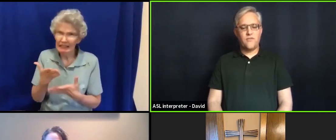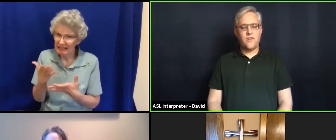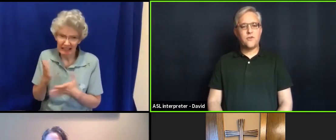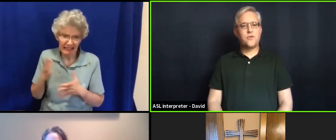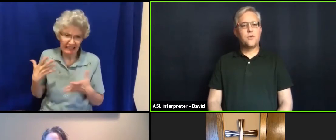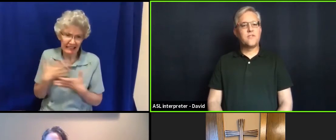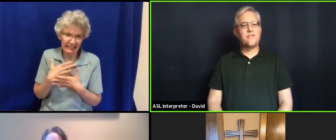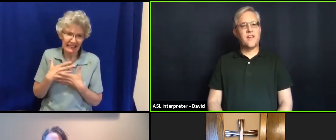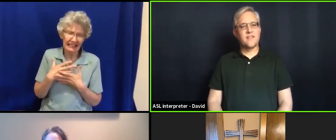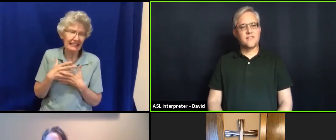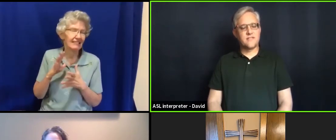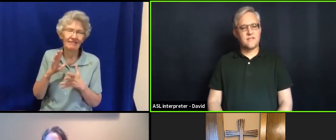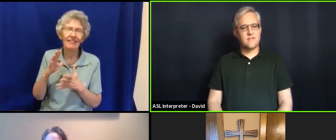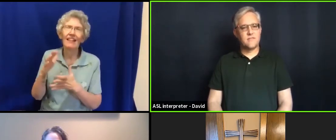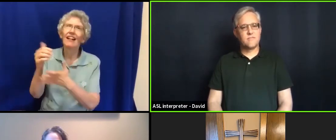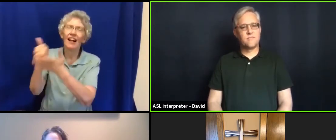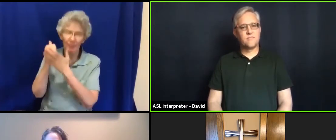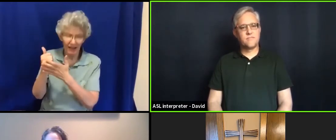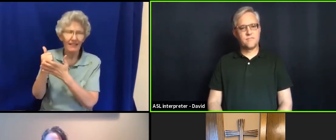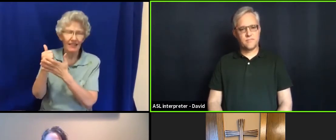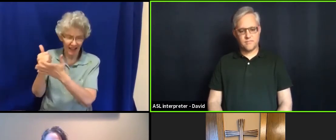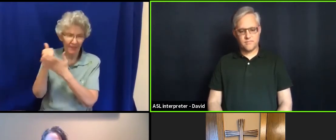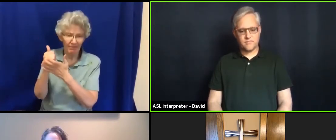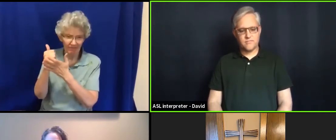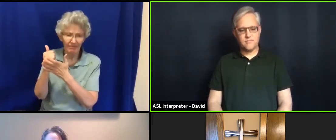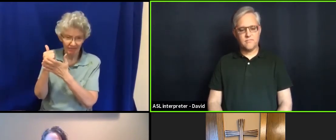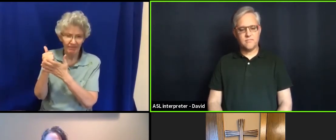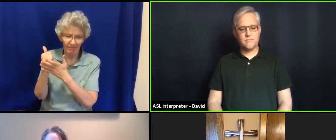When we fear to confess.